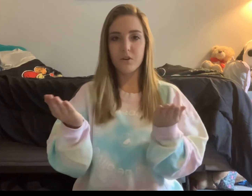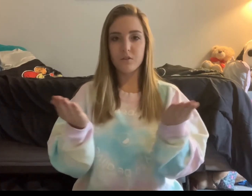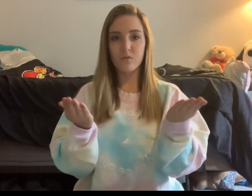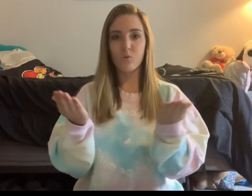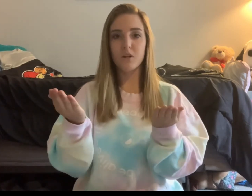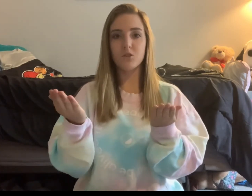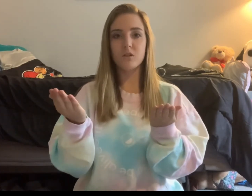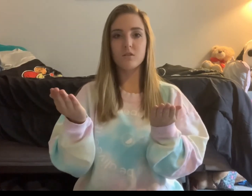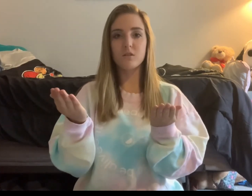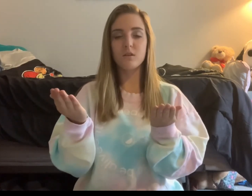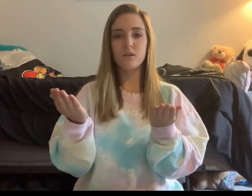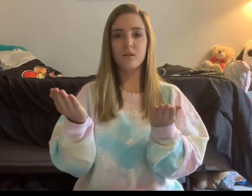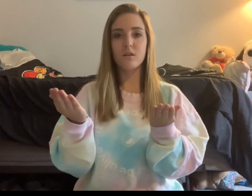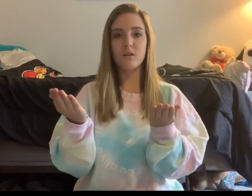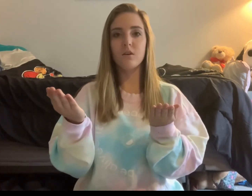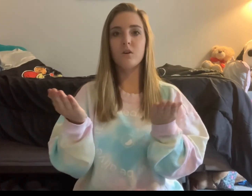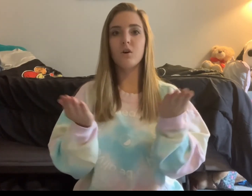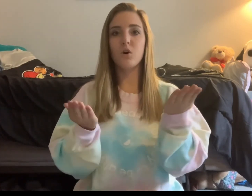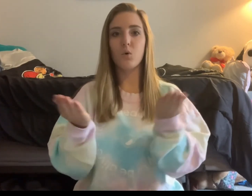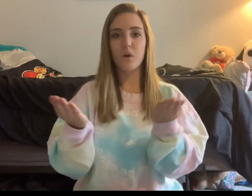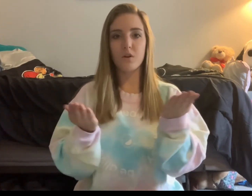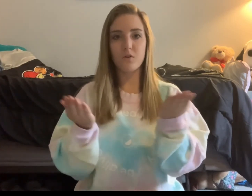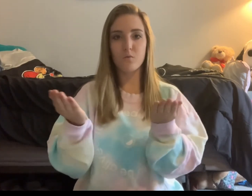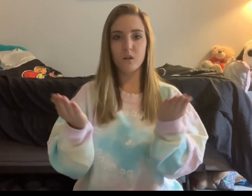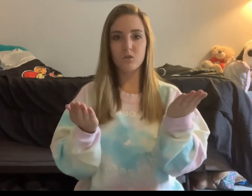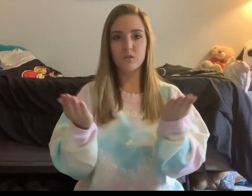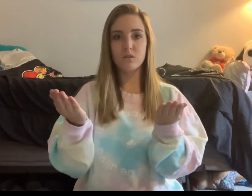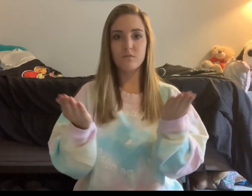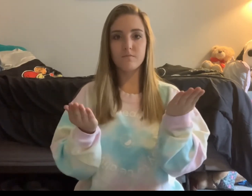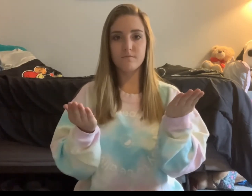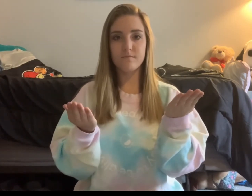or waitress. Waiter or waitress.